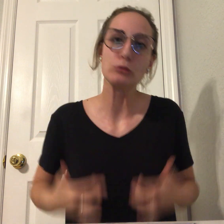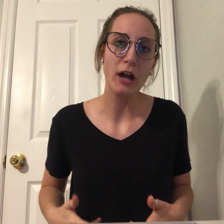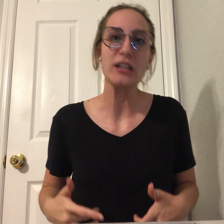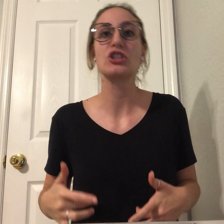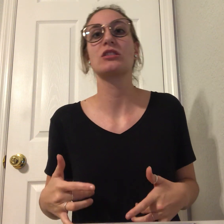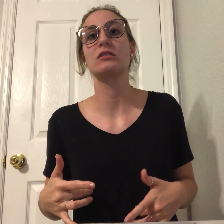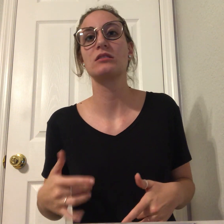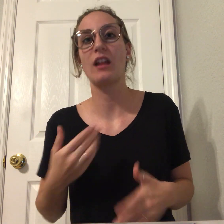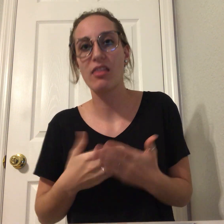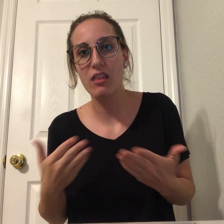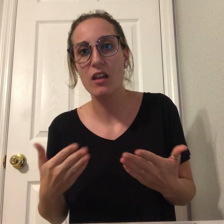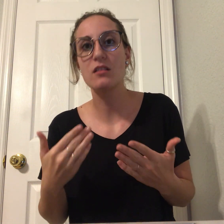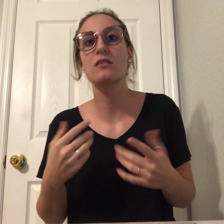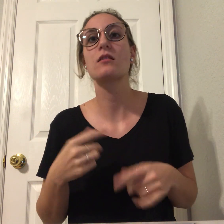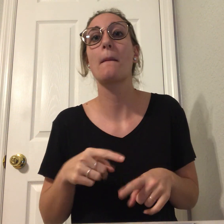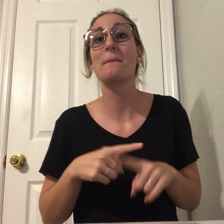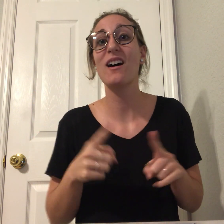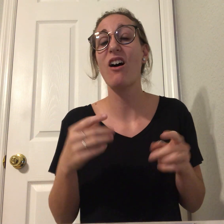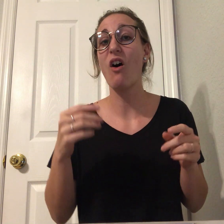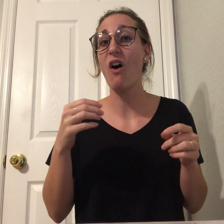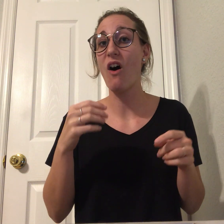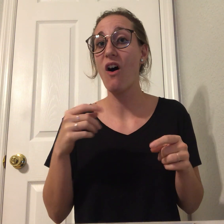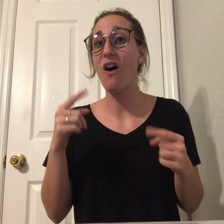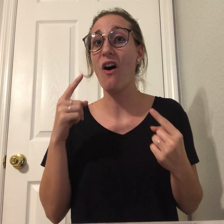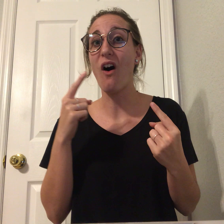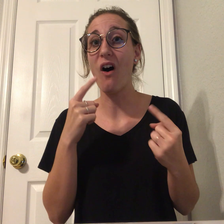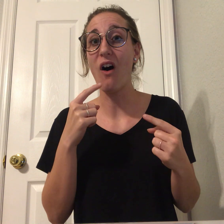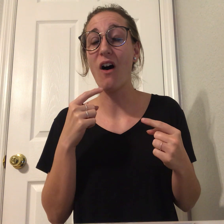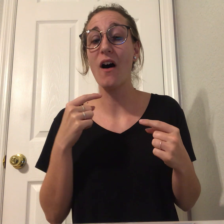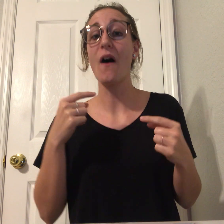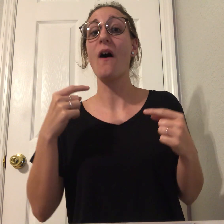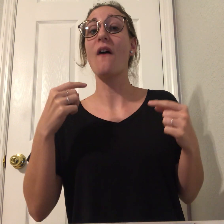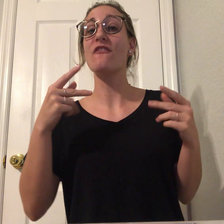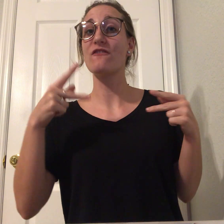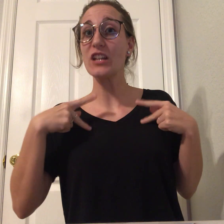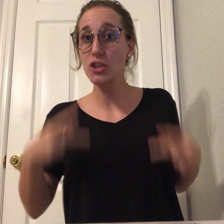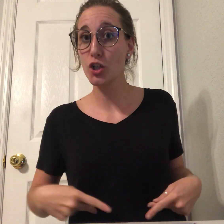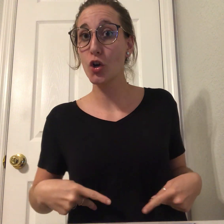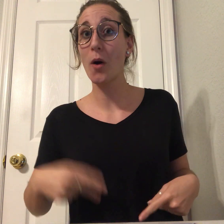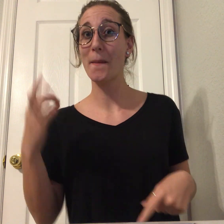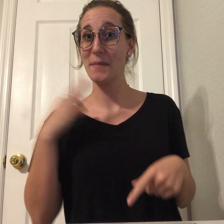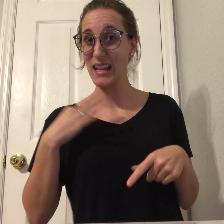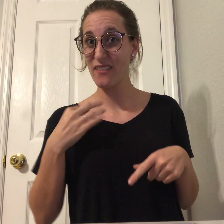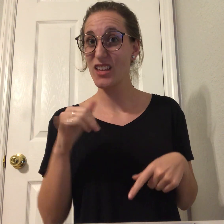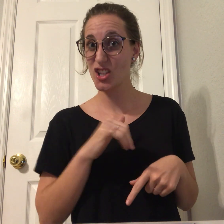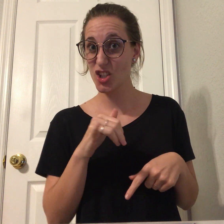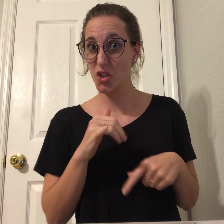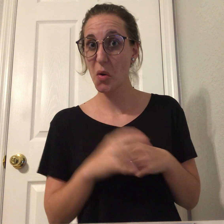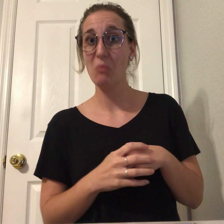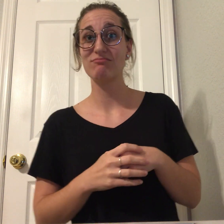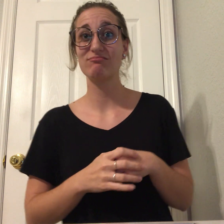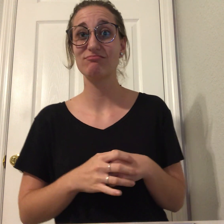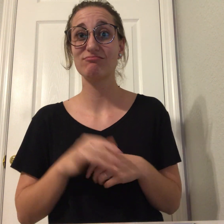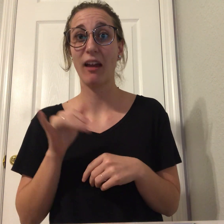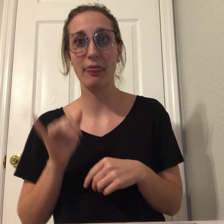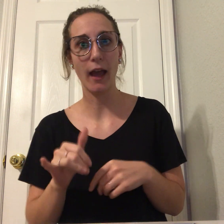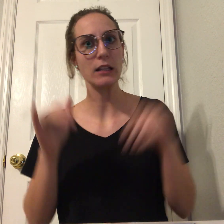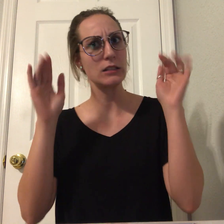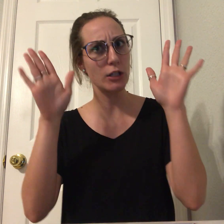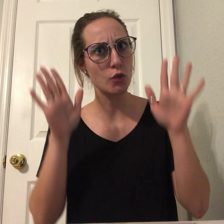also physiological responses and positive benefits. And that is the incredible brain-body connection,